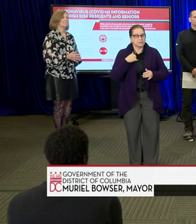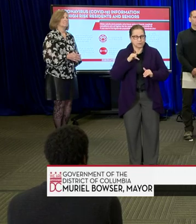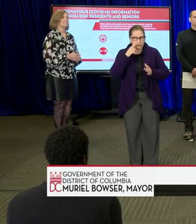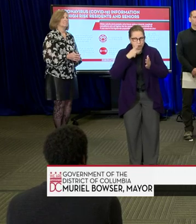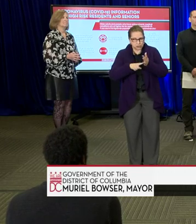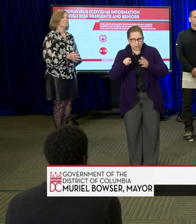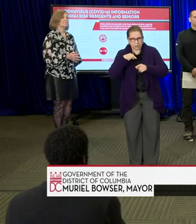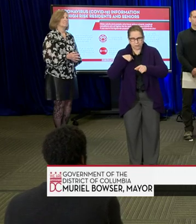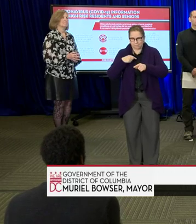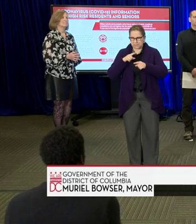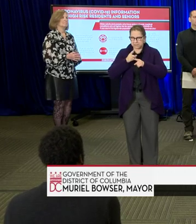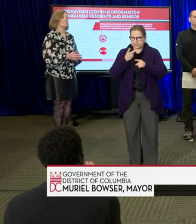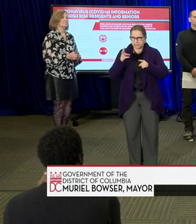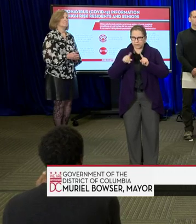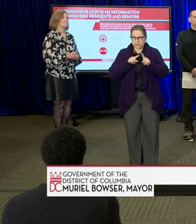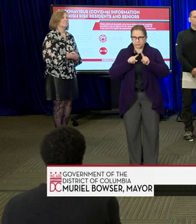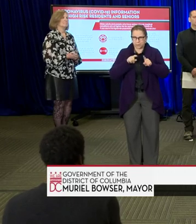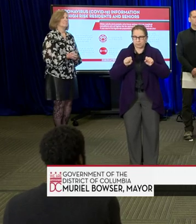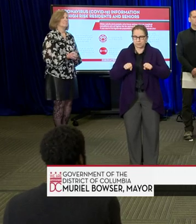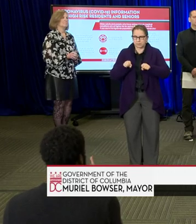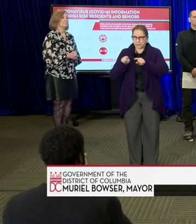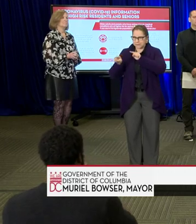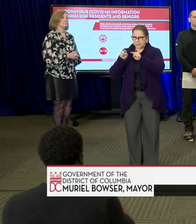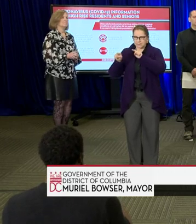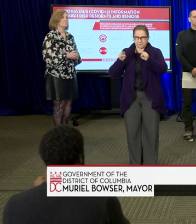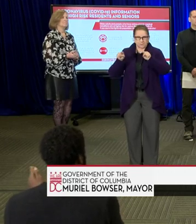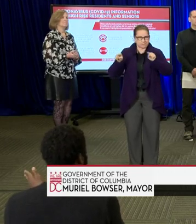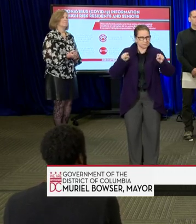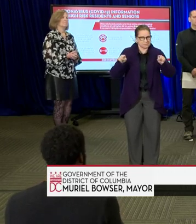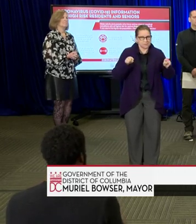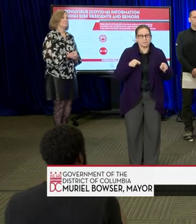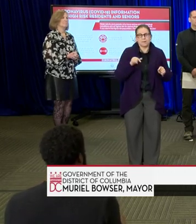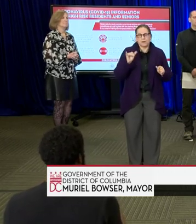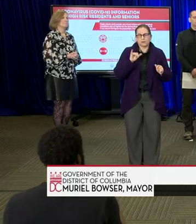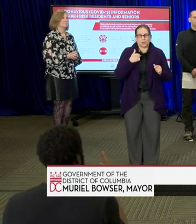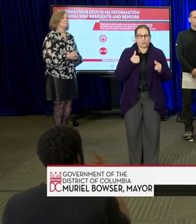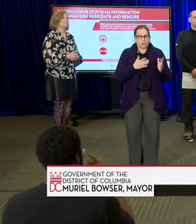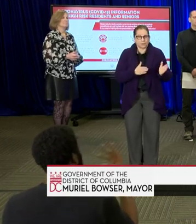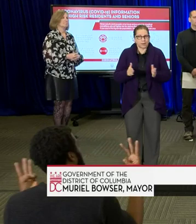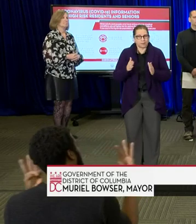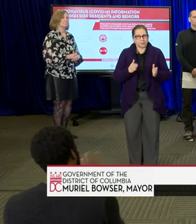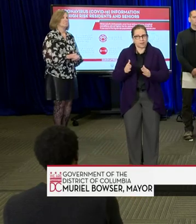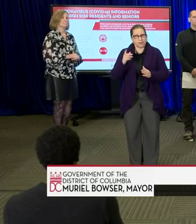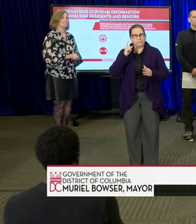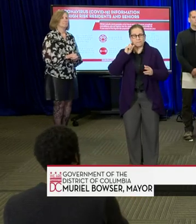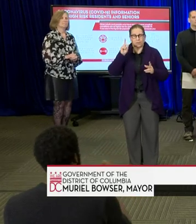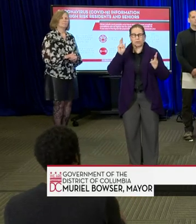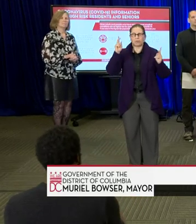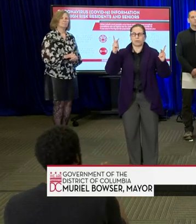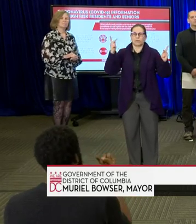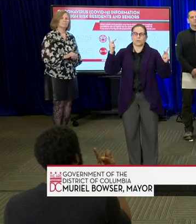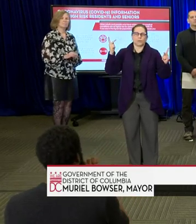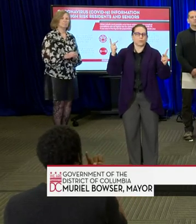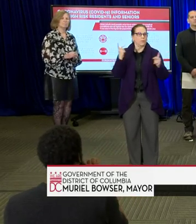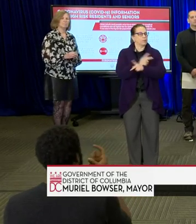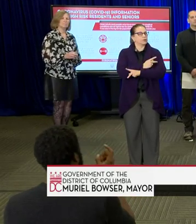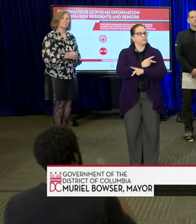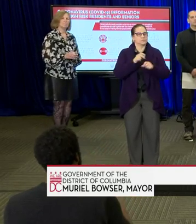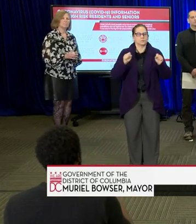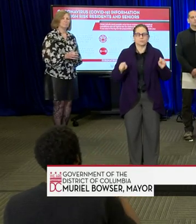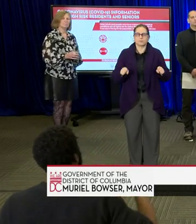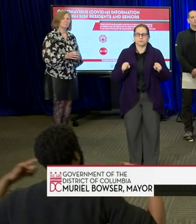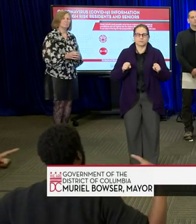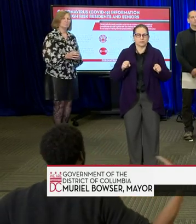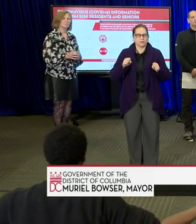time planning a worst-case scenario if we need a mass new facility to be opened. Therefore, can you say what those 2 empty